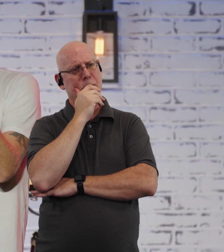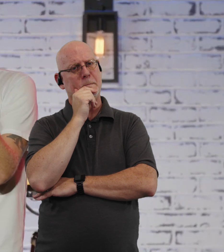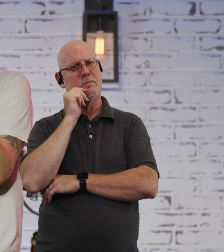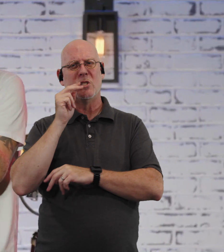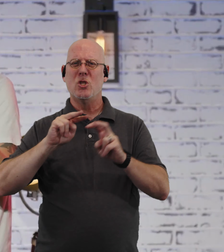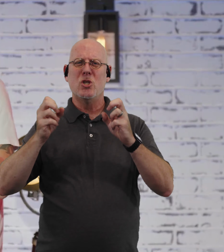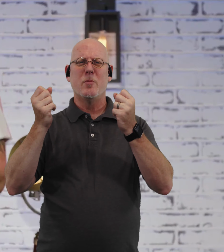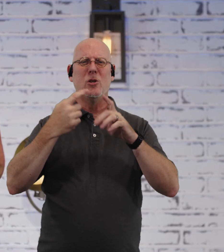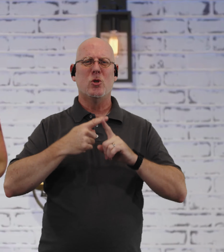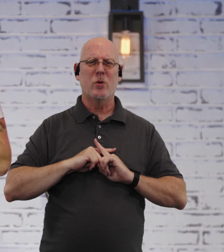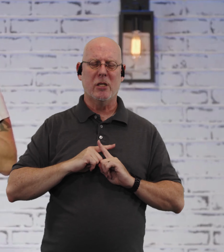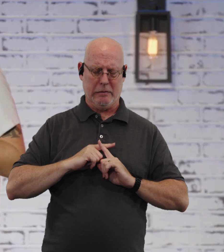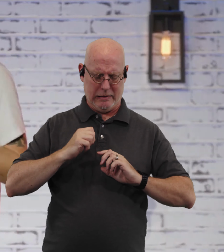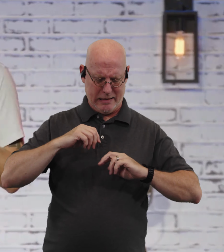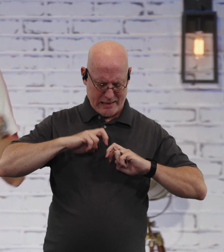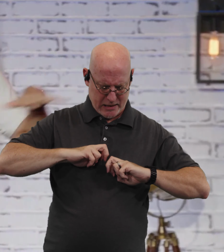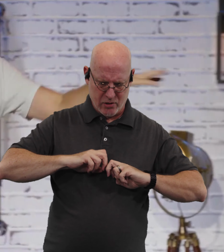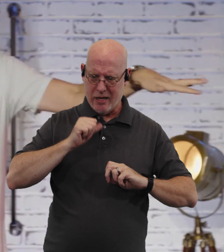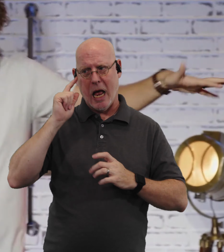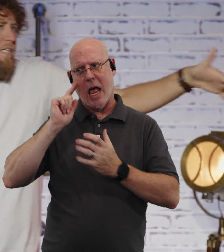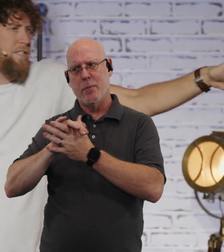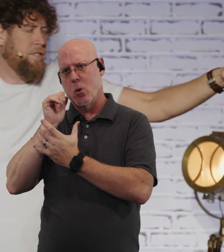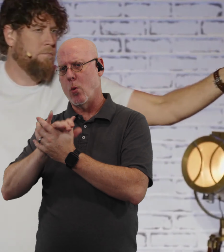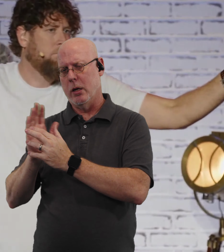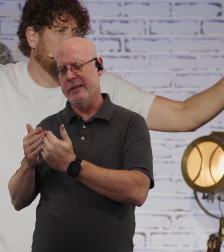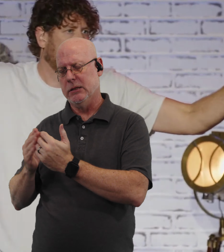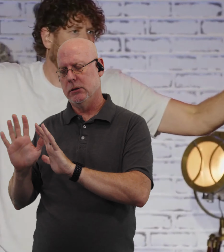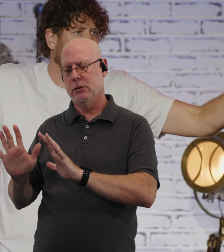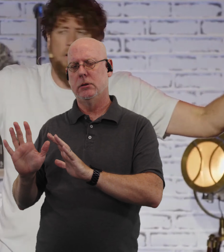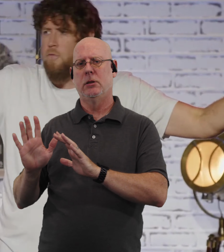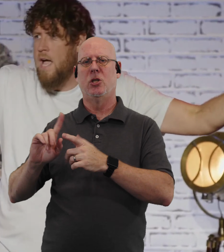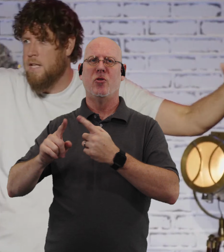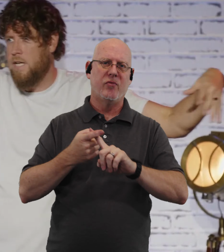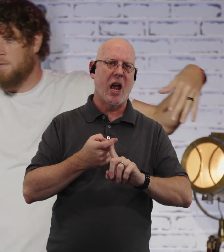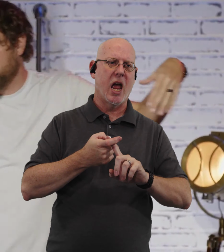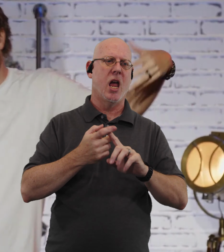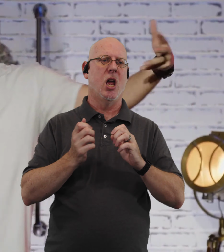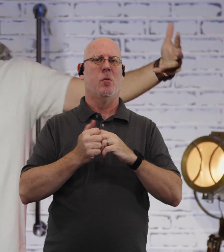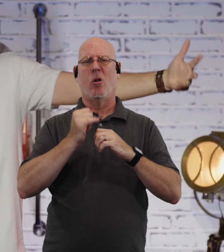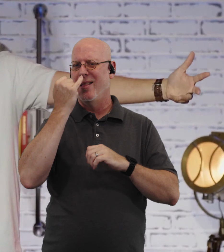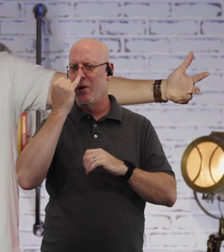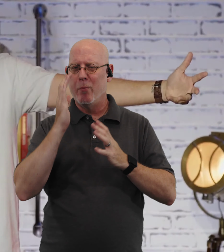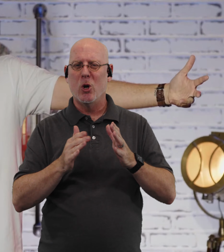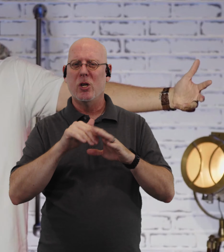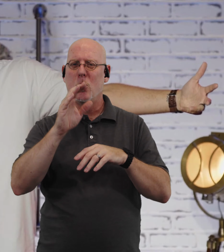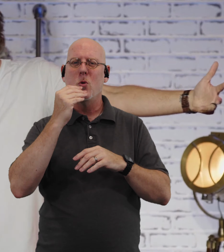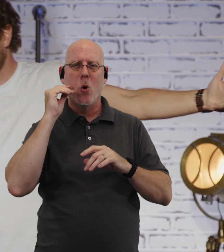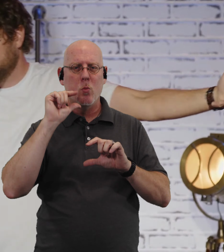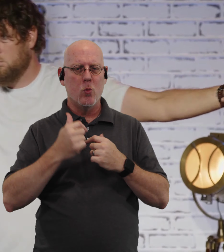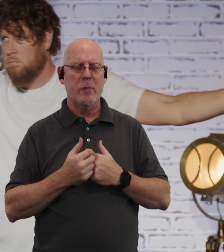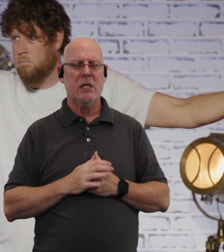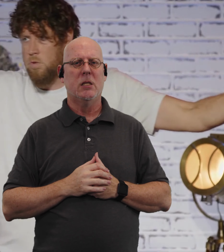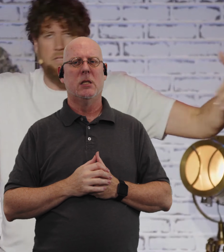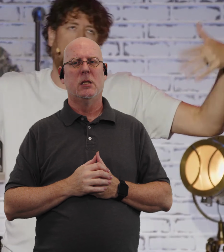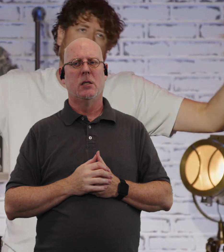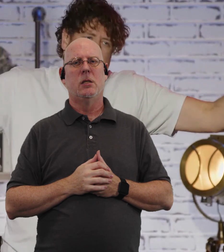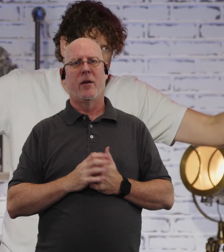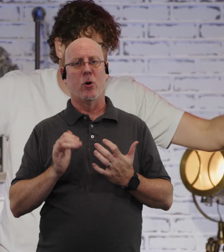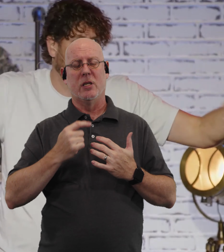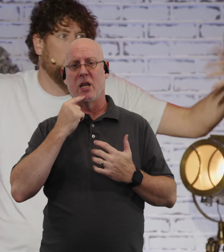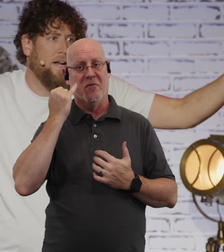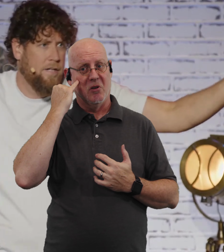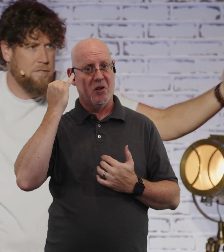many Christians, and we look at internal things, not just at our husband and wife, because that's easy, at our friends, at the most immature person in your home group, which is, I've